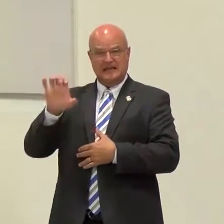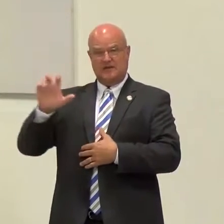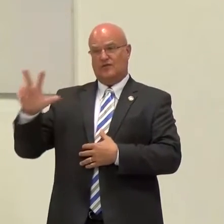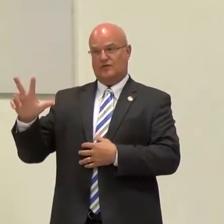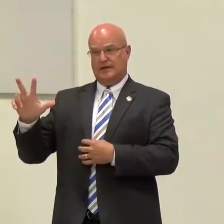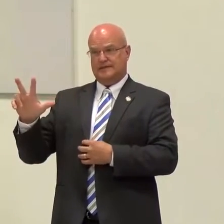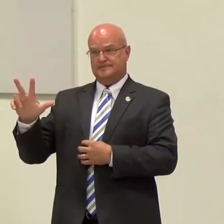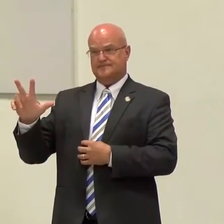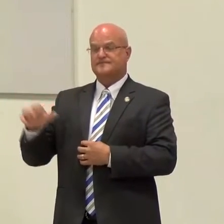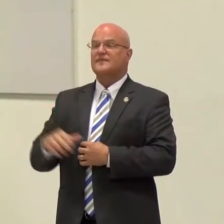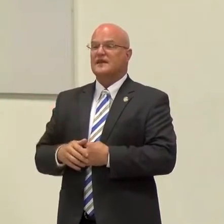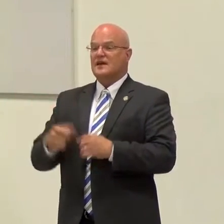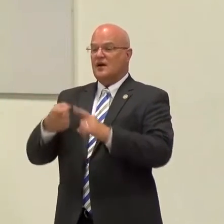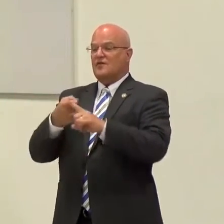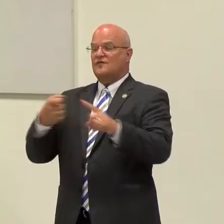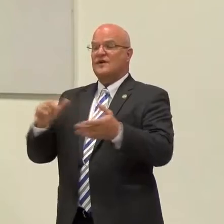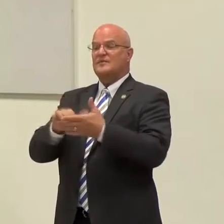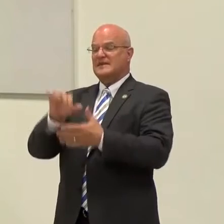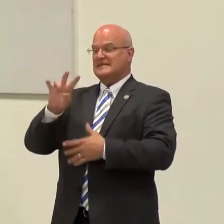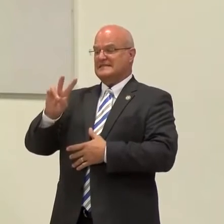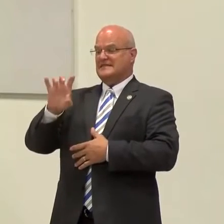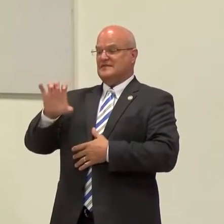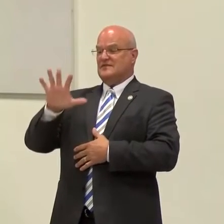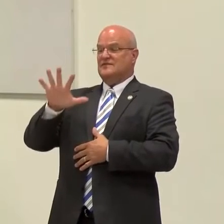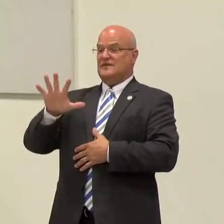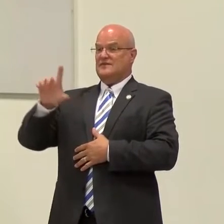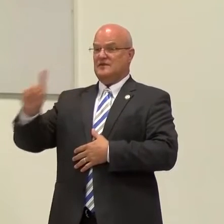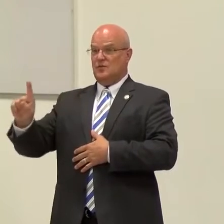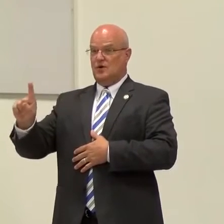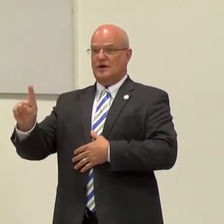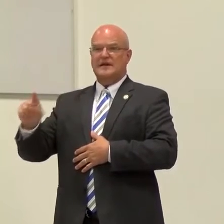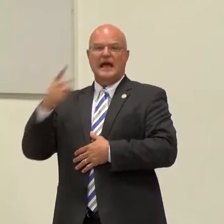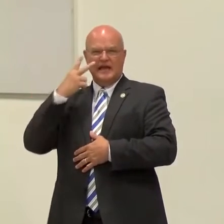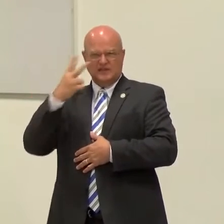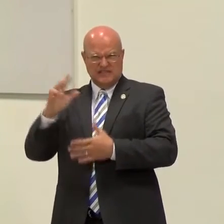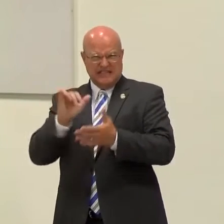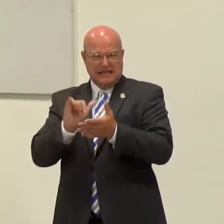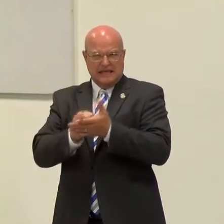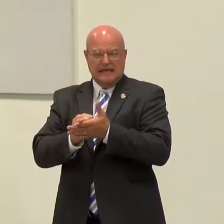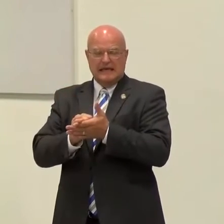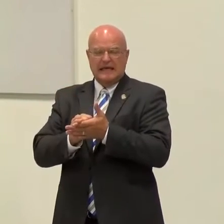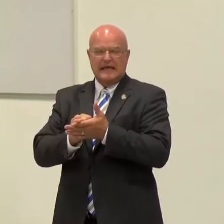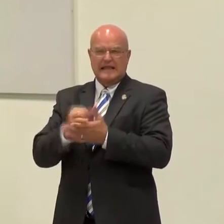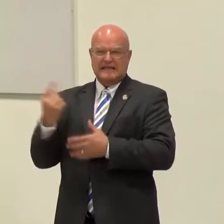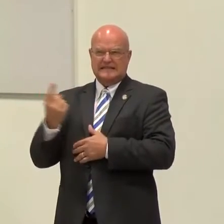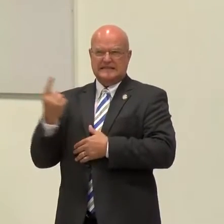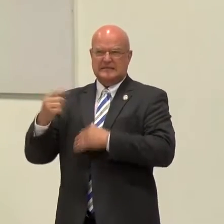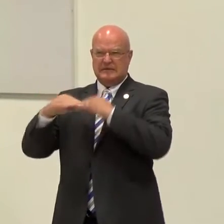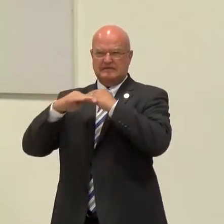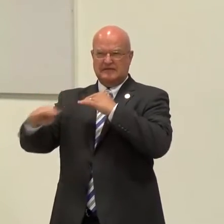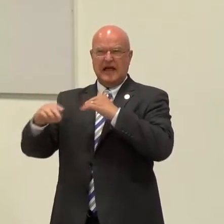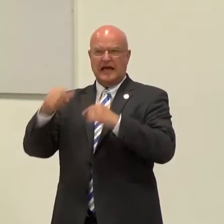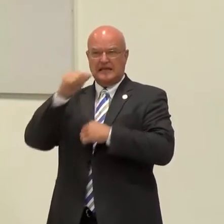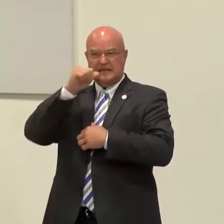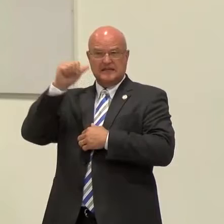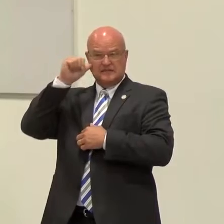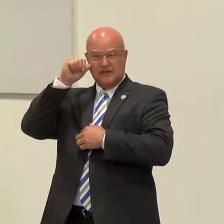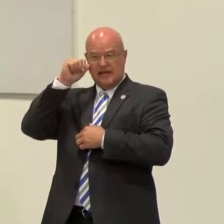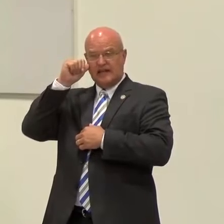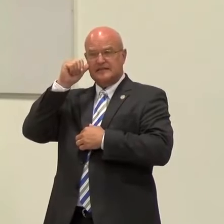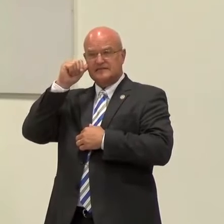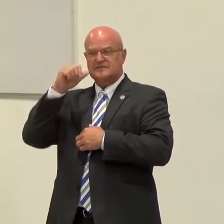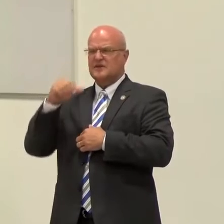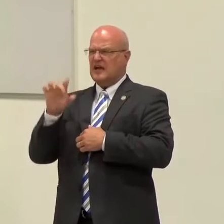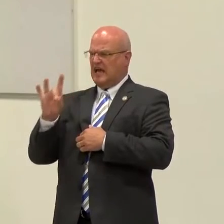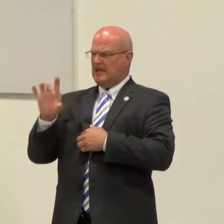26,803. Of those 751 cases, and you can see that's somewhat flat from the day before, I